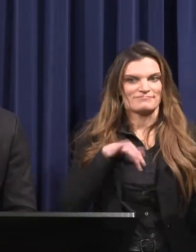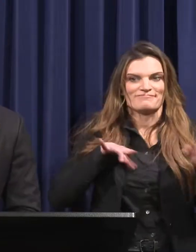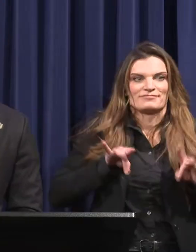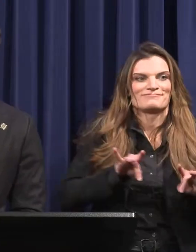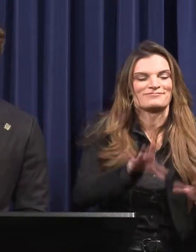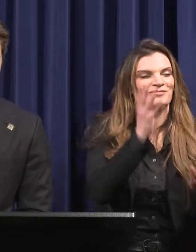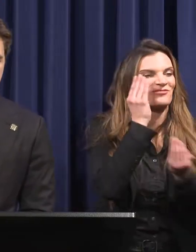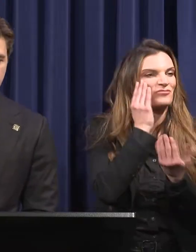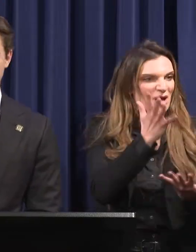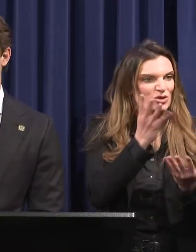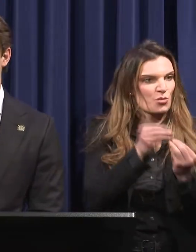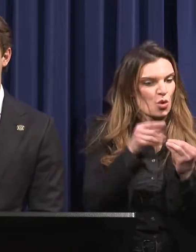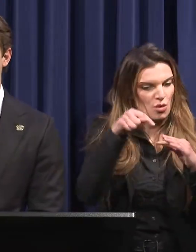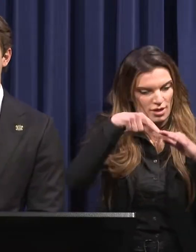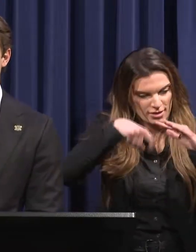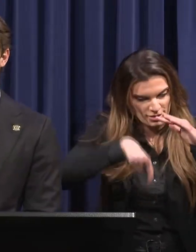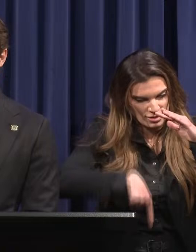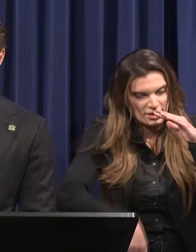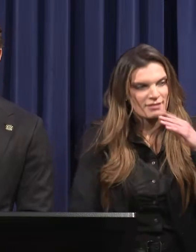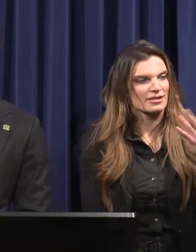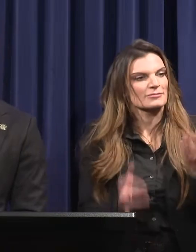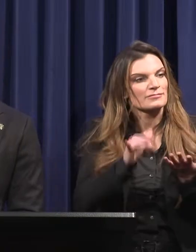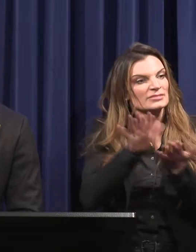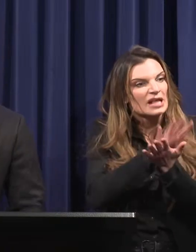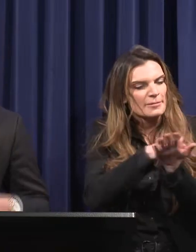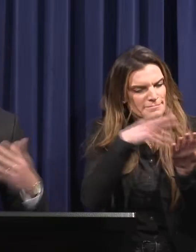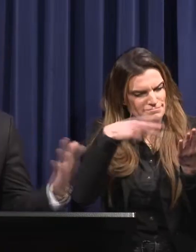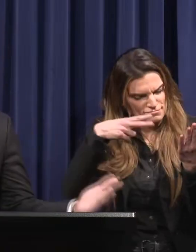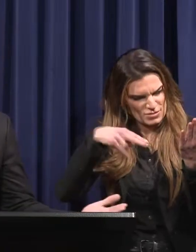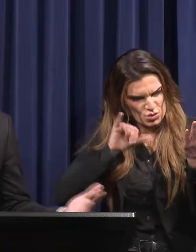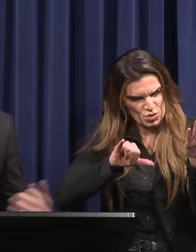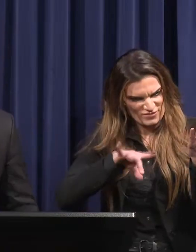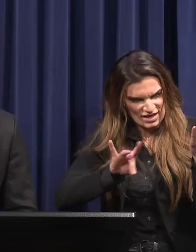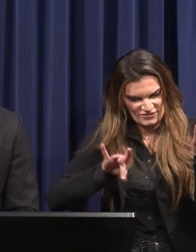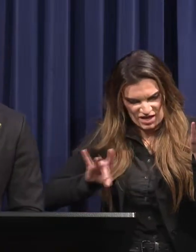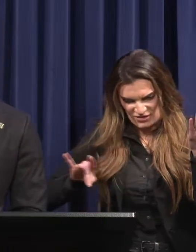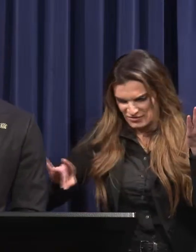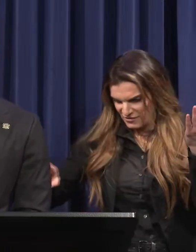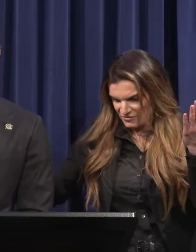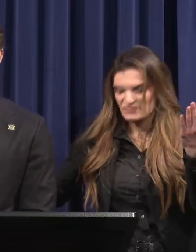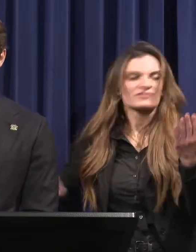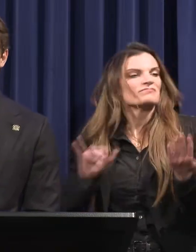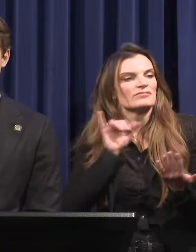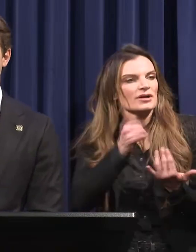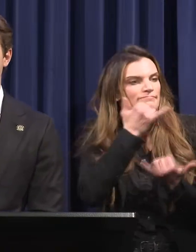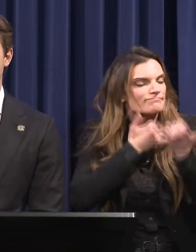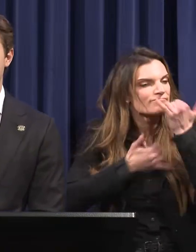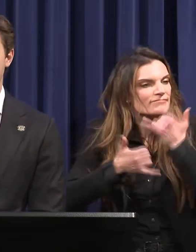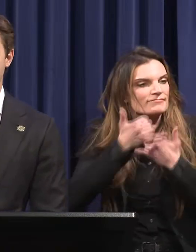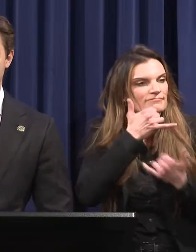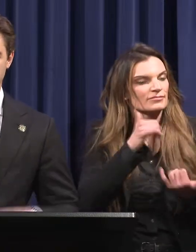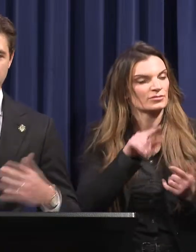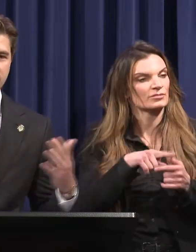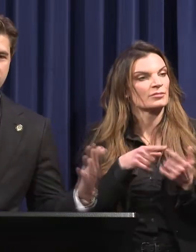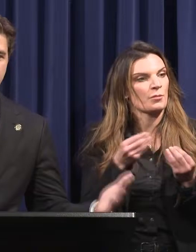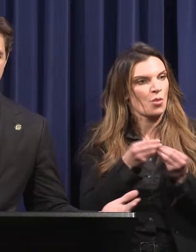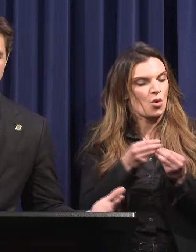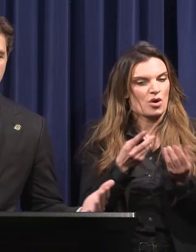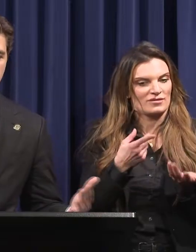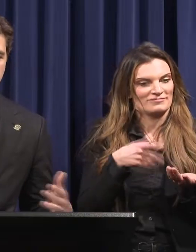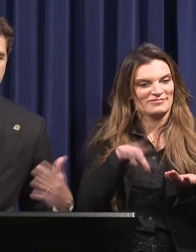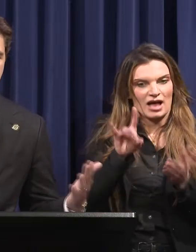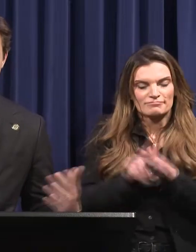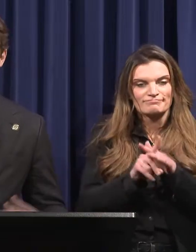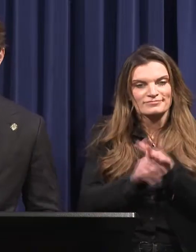the investigation started reviewing documents and then started going down certain rabbit holes, and then new documents explained